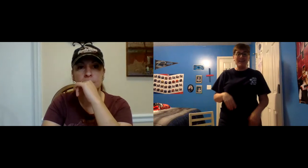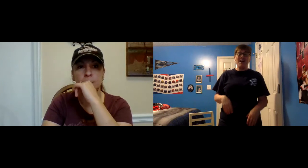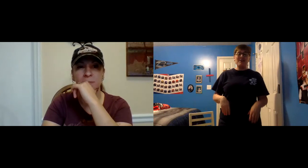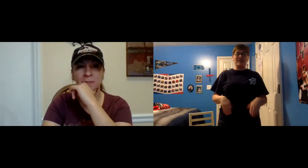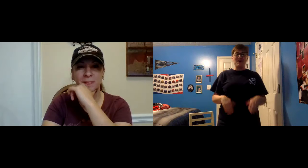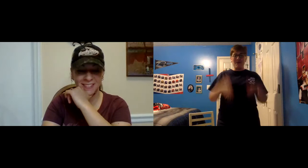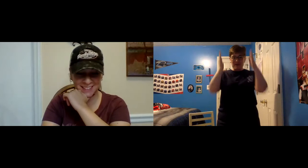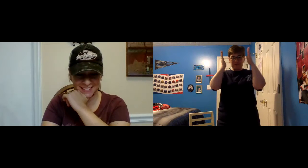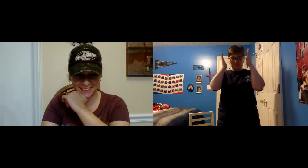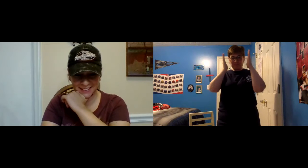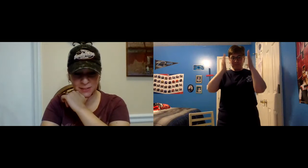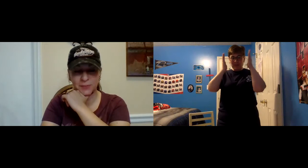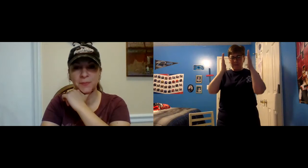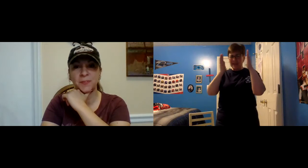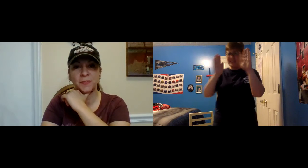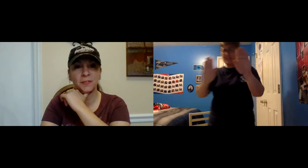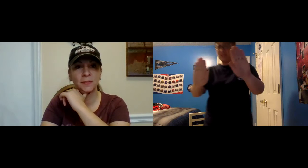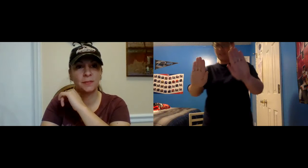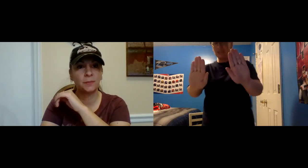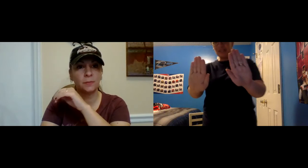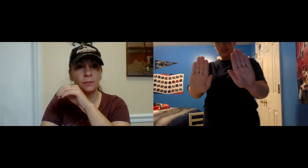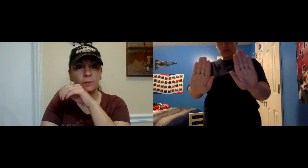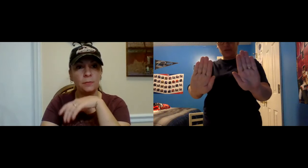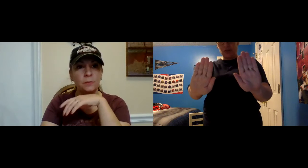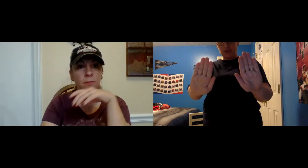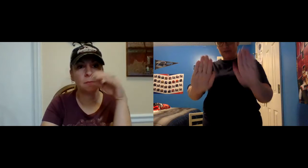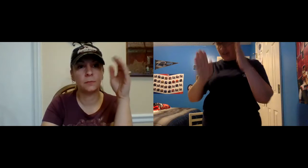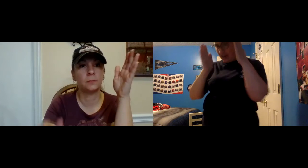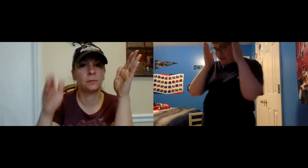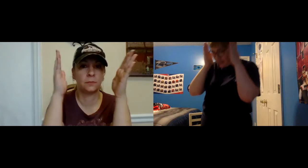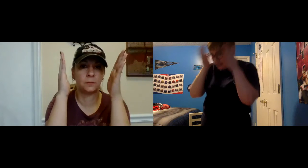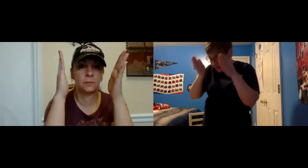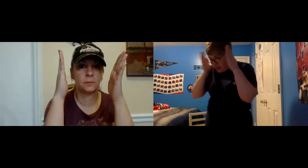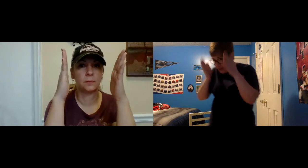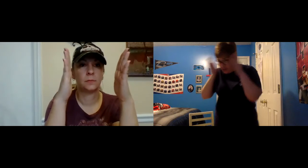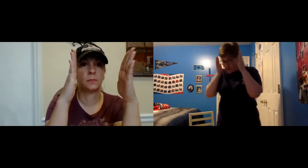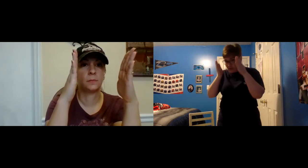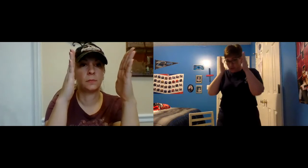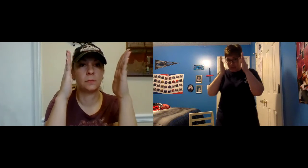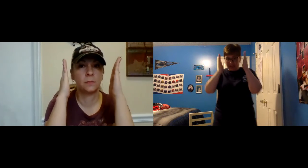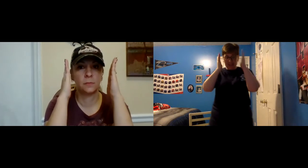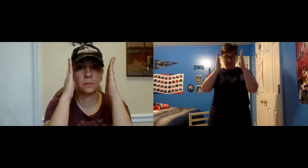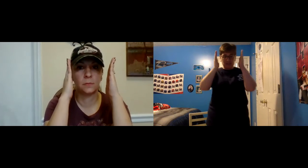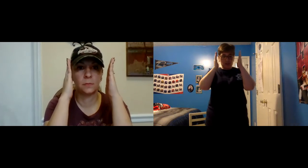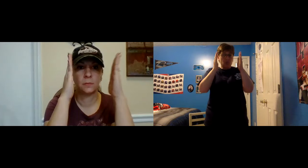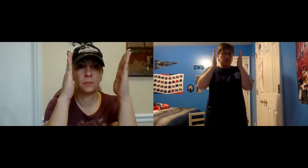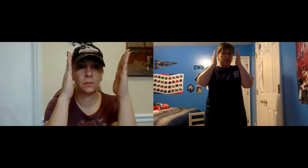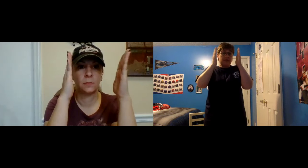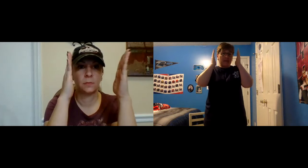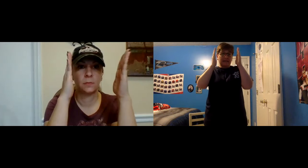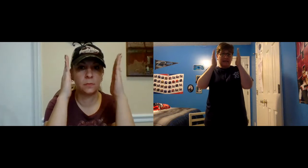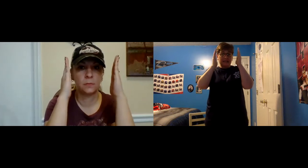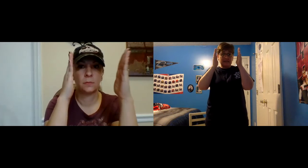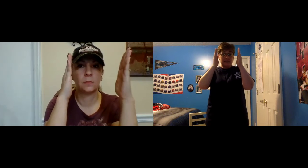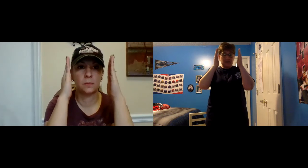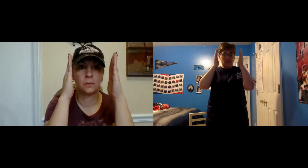one. So pay attention is 2 closed 5s, and you're just doing pay attention, which really